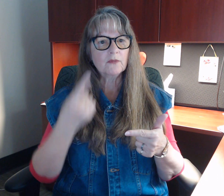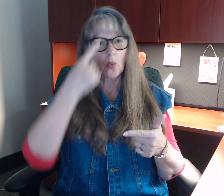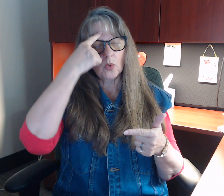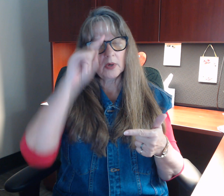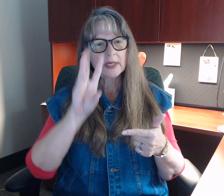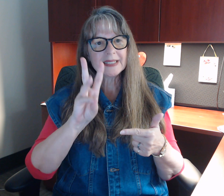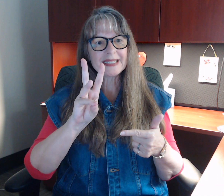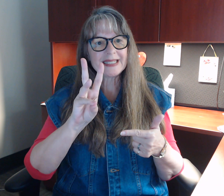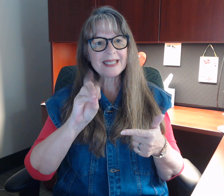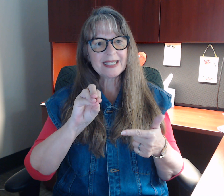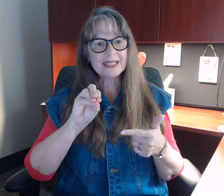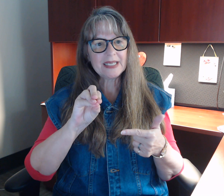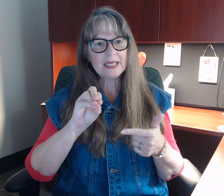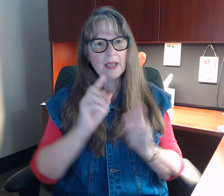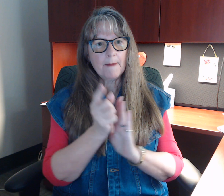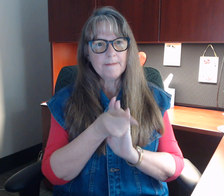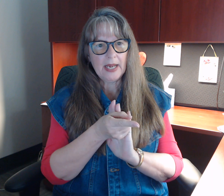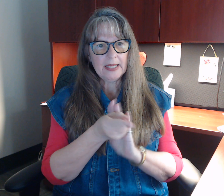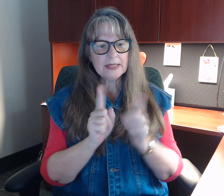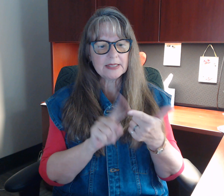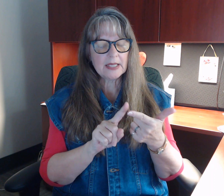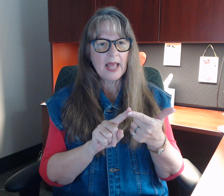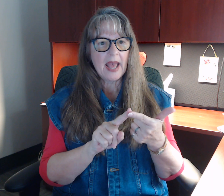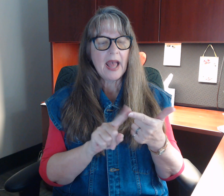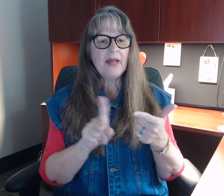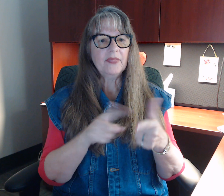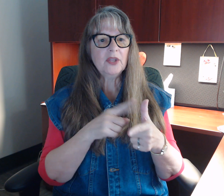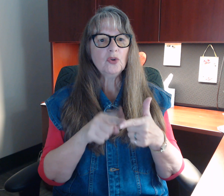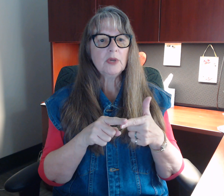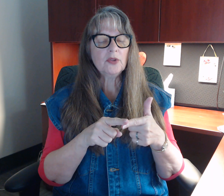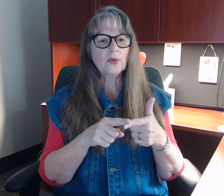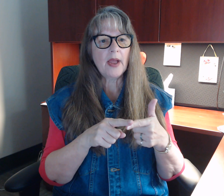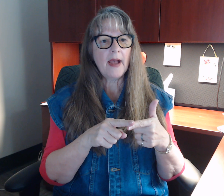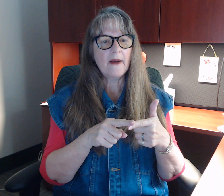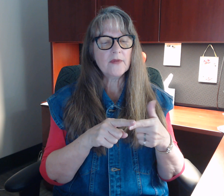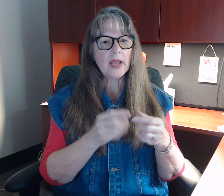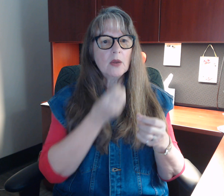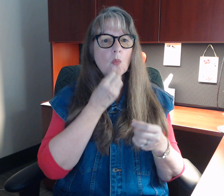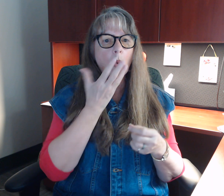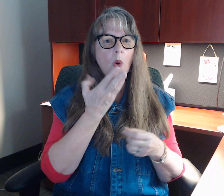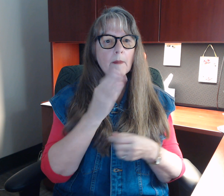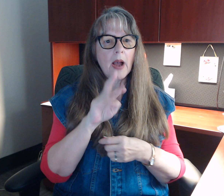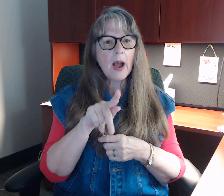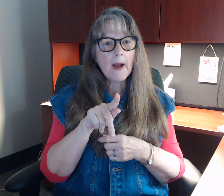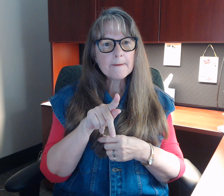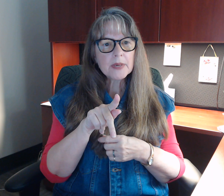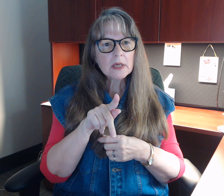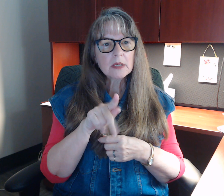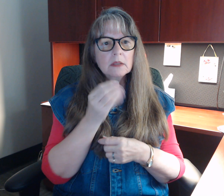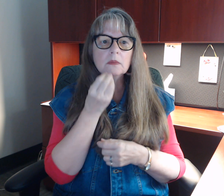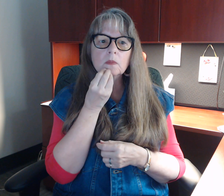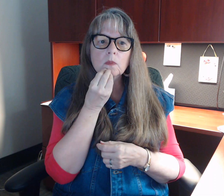for 60 minutes. And then you either have a warm up,